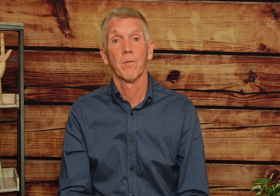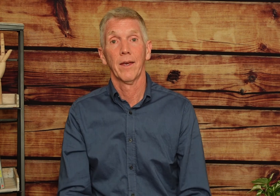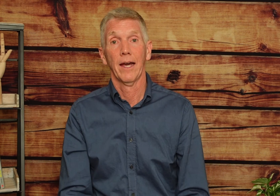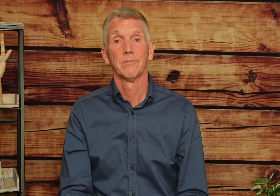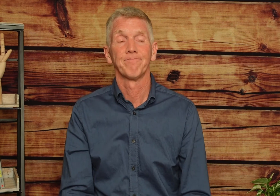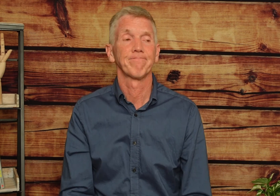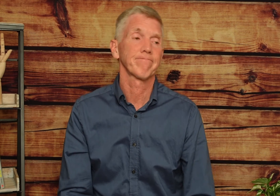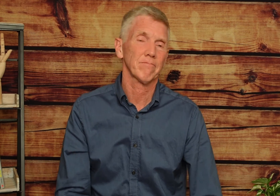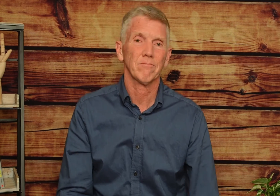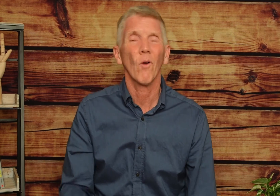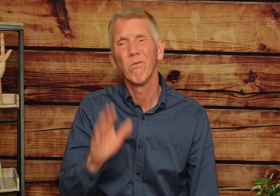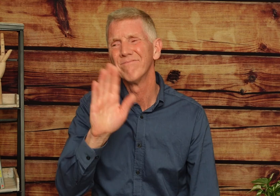Okay?